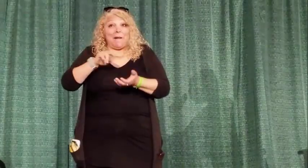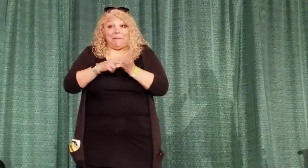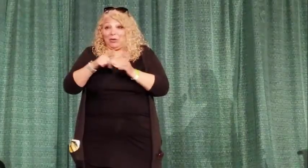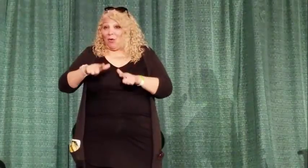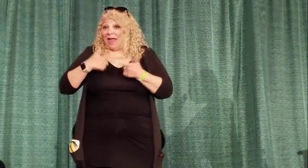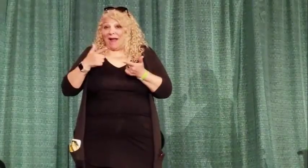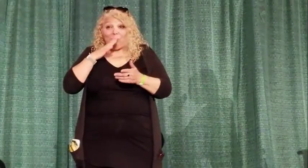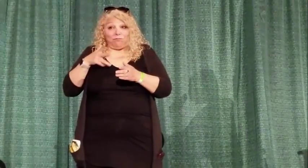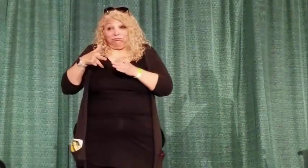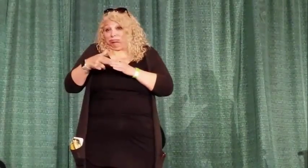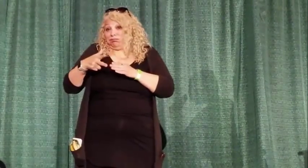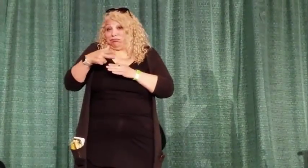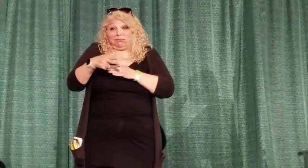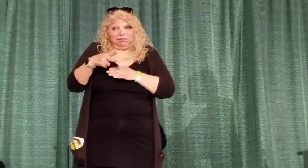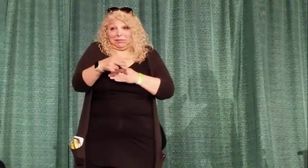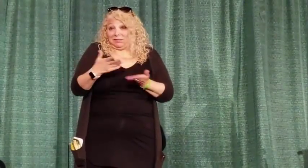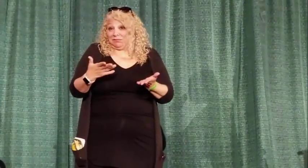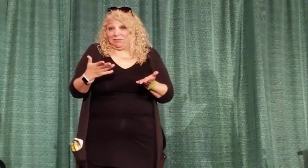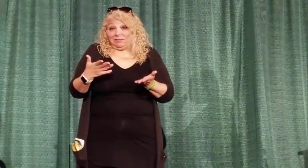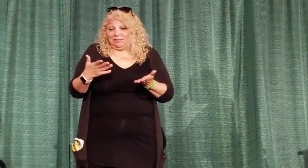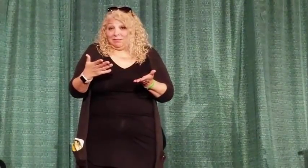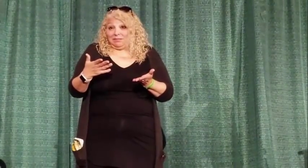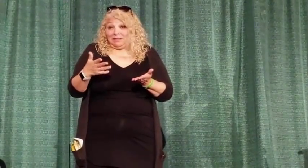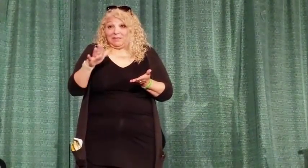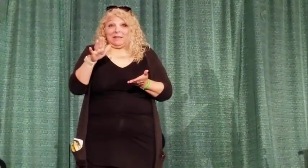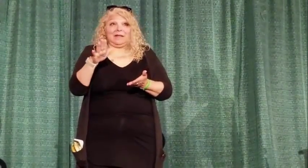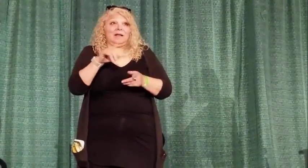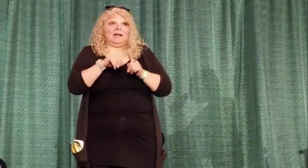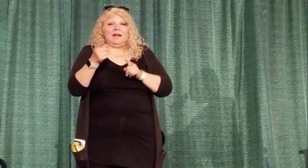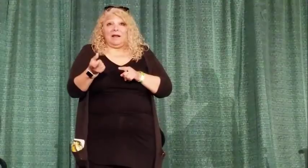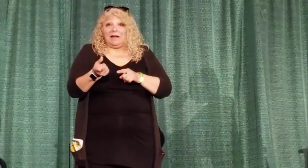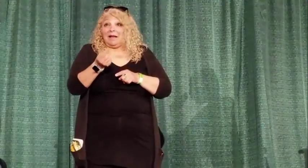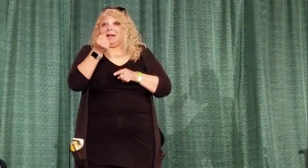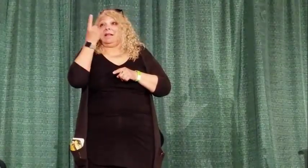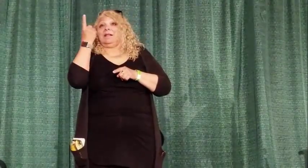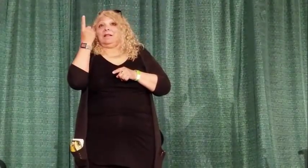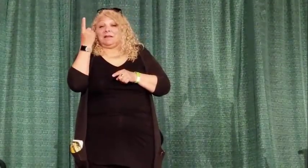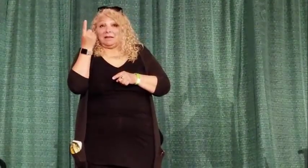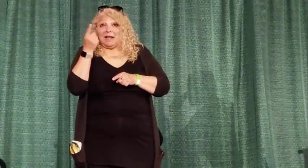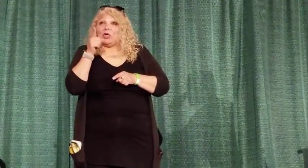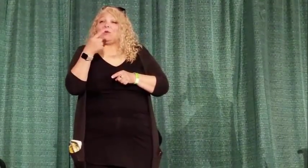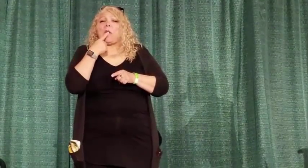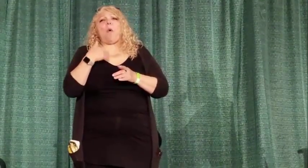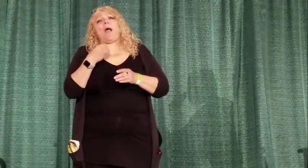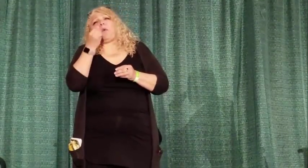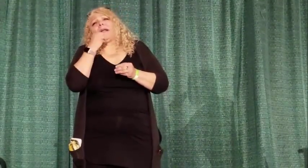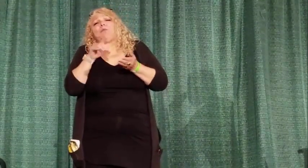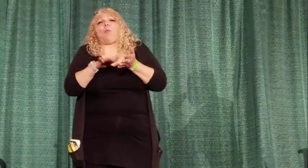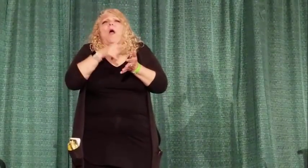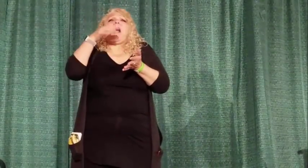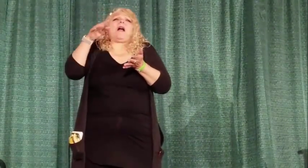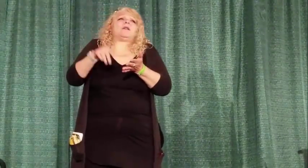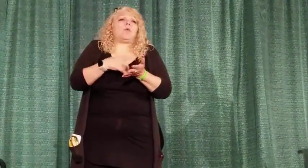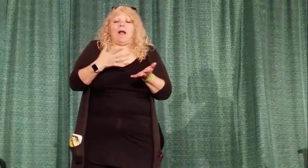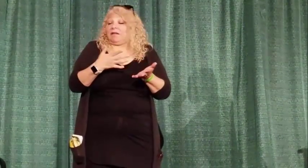Significantly. Moderate consumption doesn't shorten your life moderately, it shortens your life tremendously. One